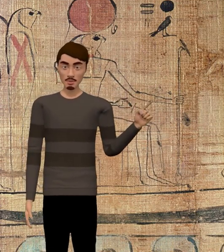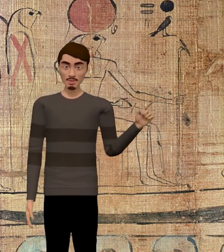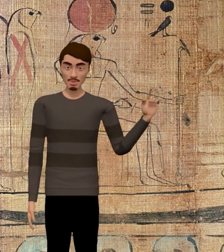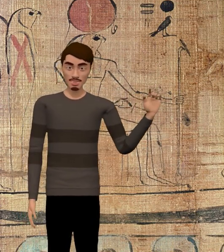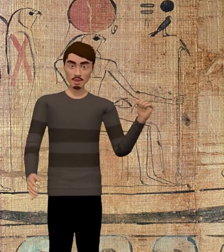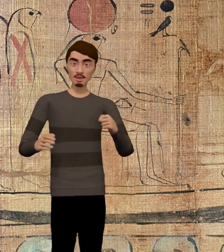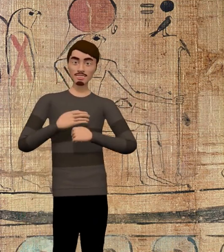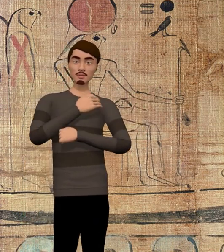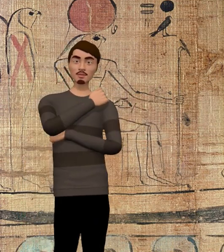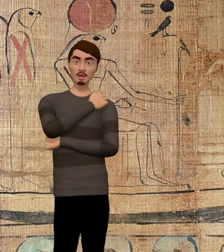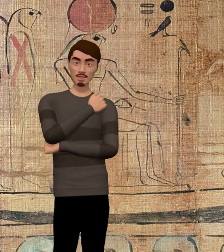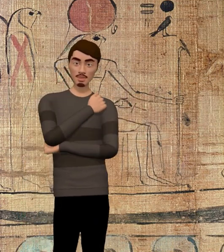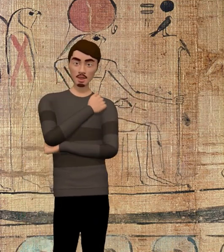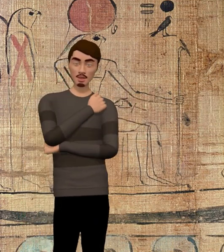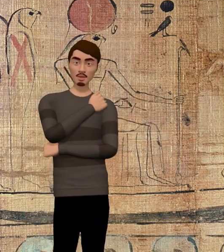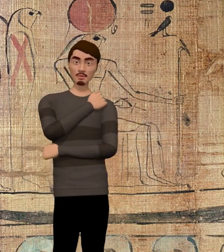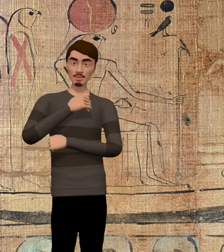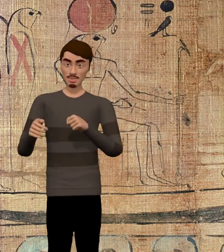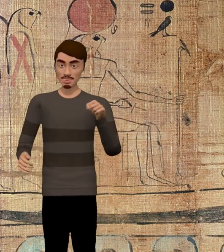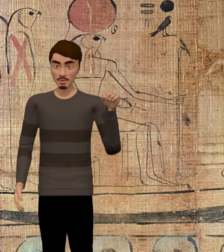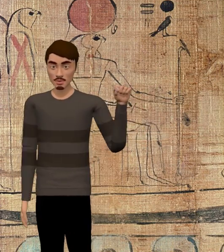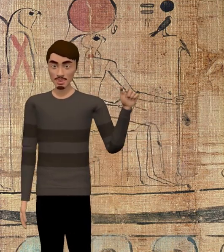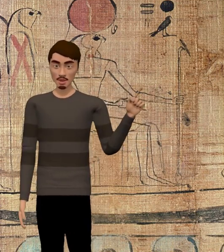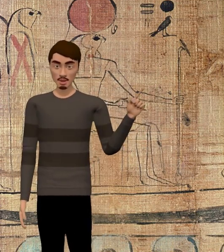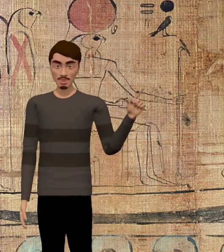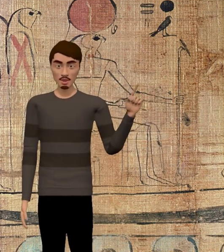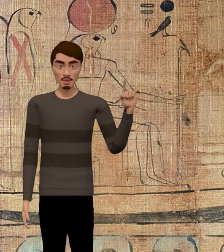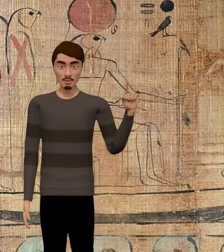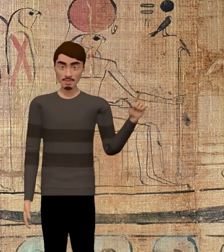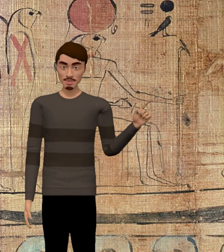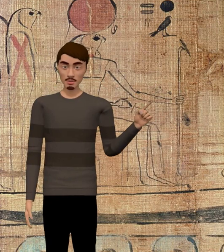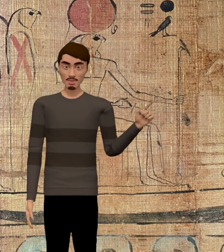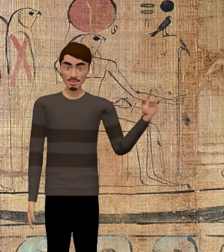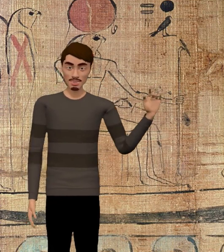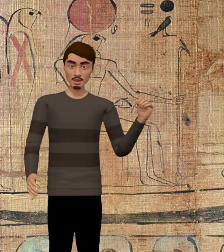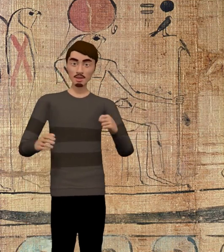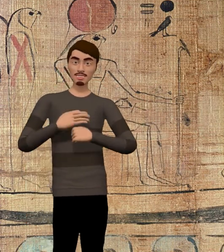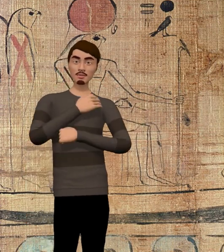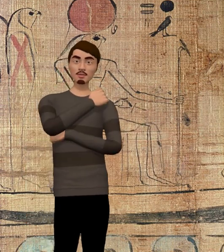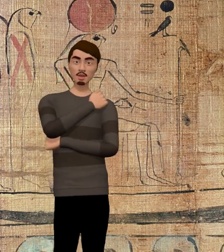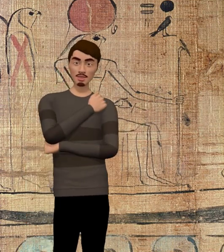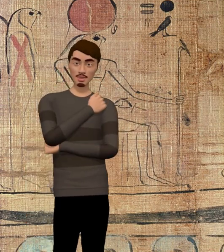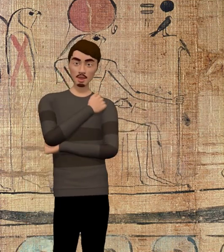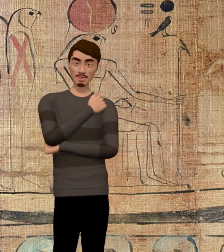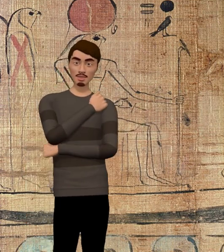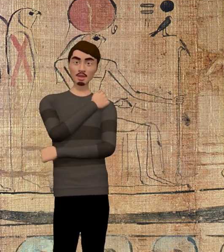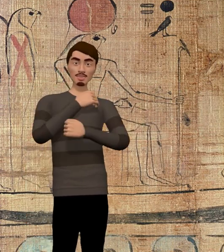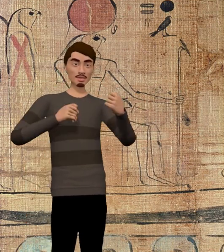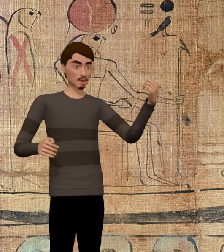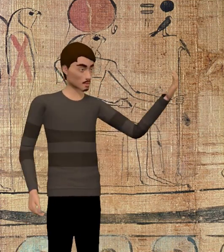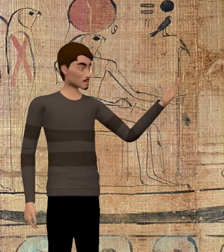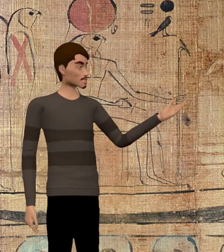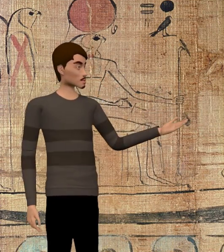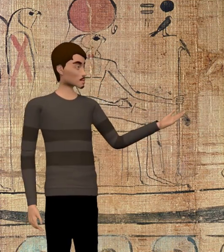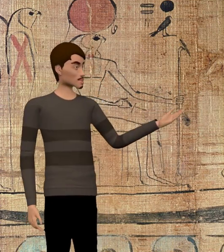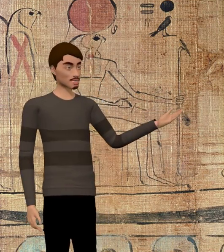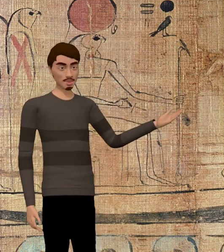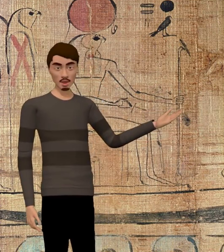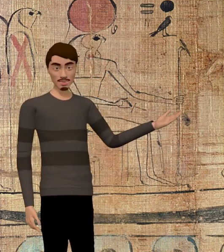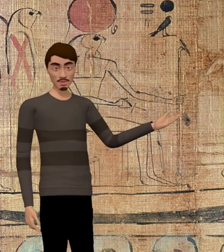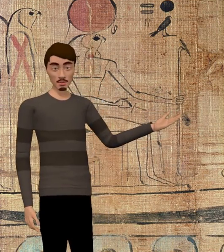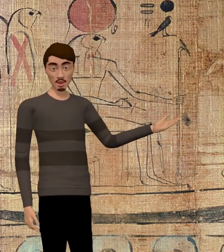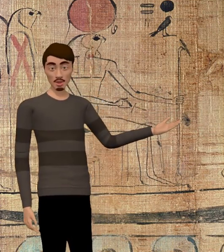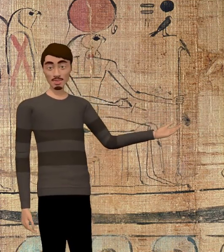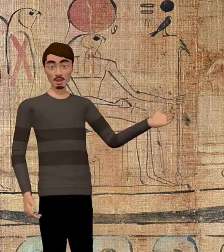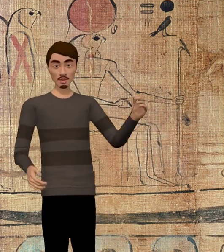rites were concluded, the deceased began an adventurous journey to unknown regions in the afterlife. Leaving the